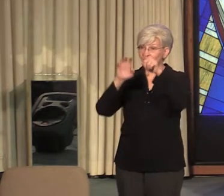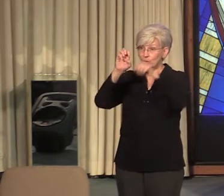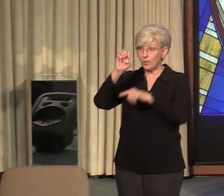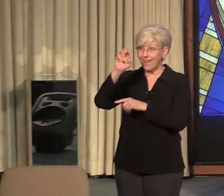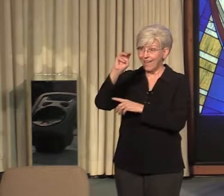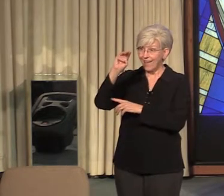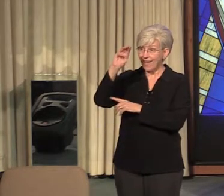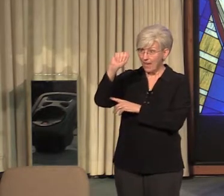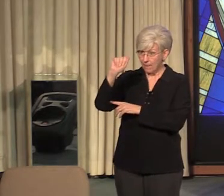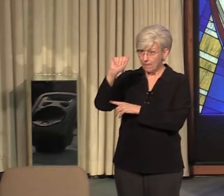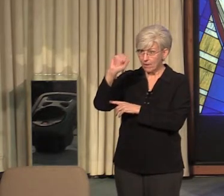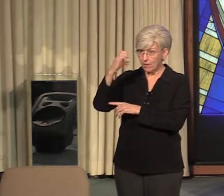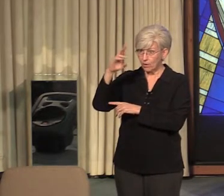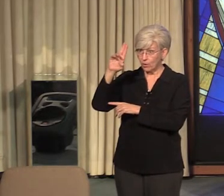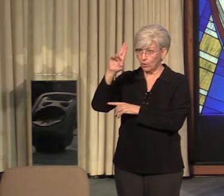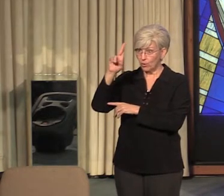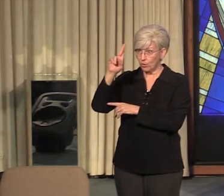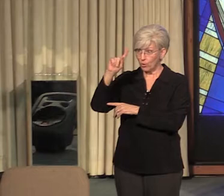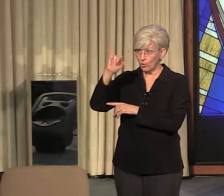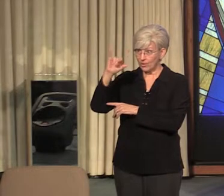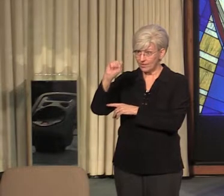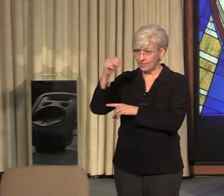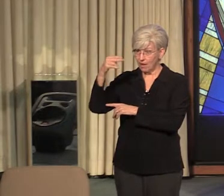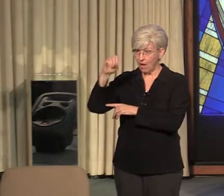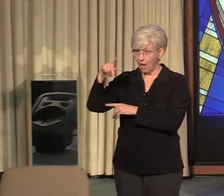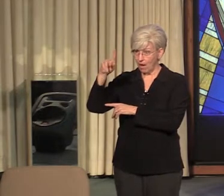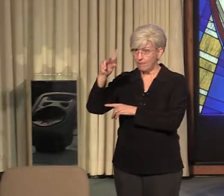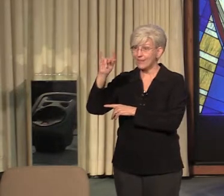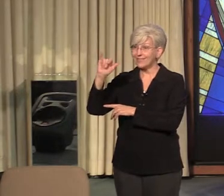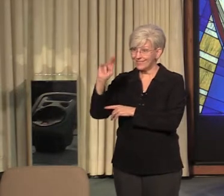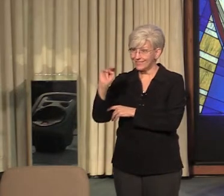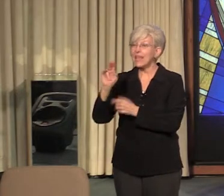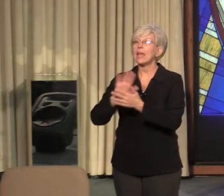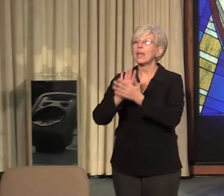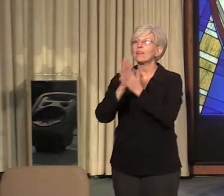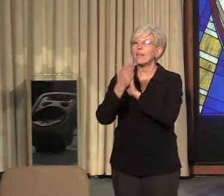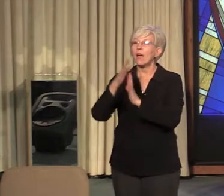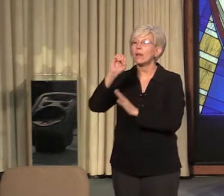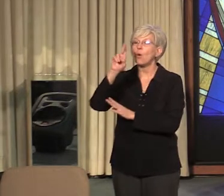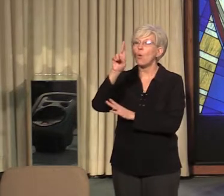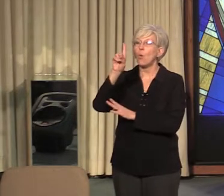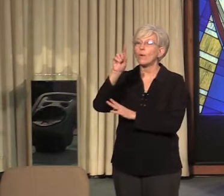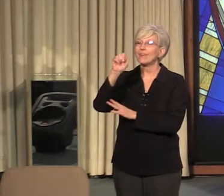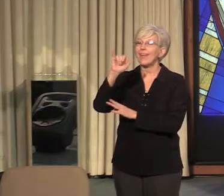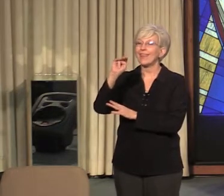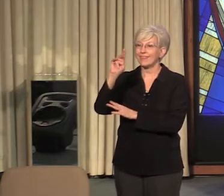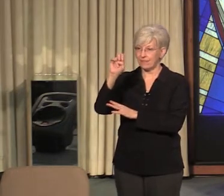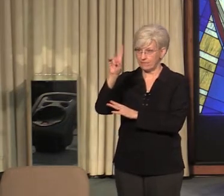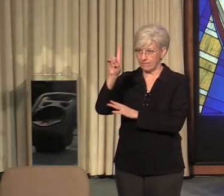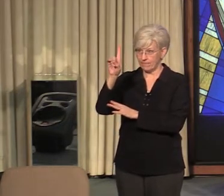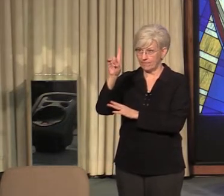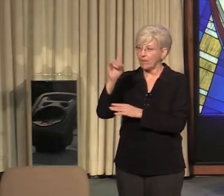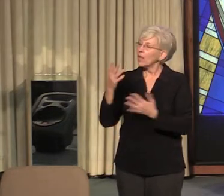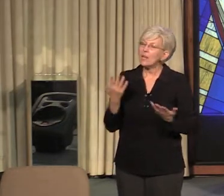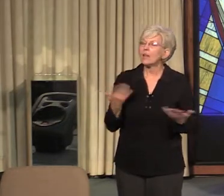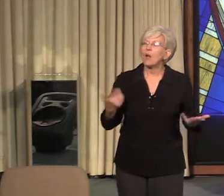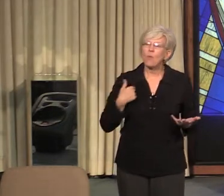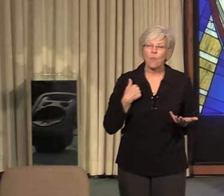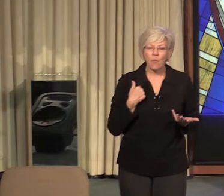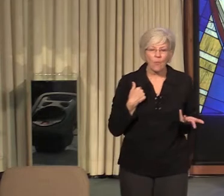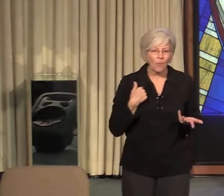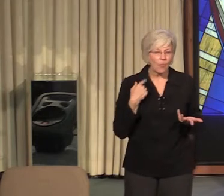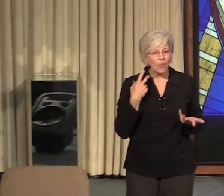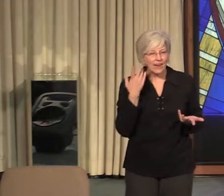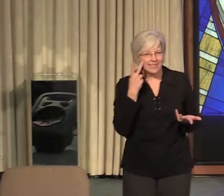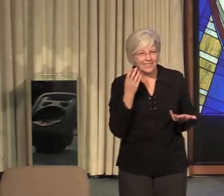woman who had taught E.B. Weeks, and they were ordained. Now, what I find interesting is that right